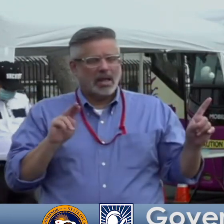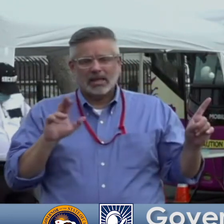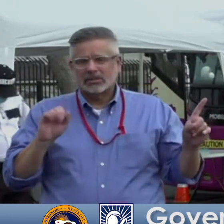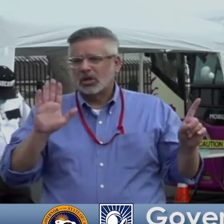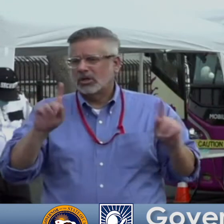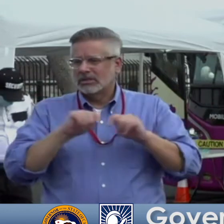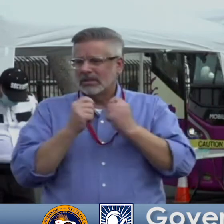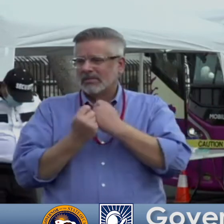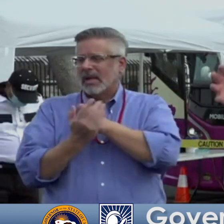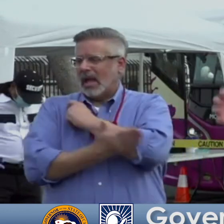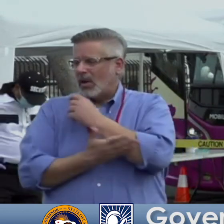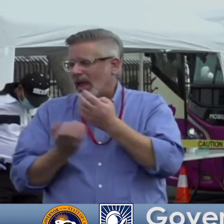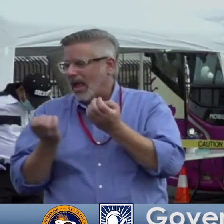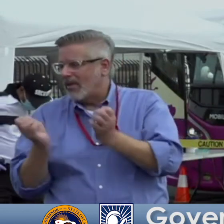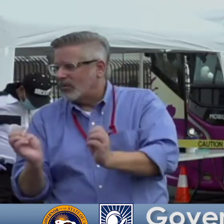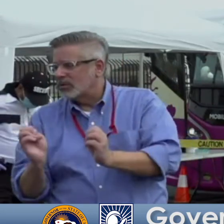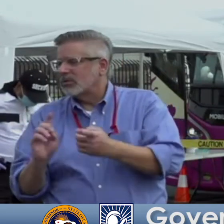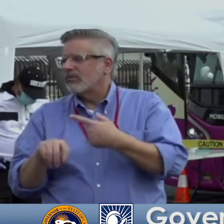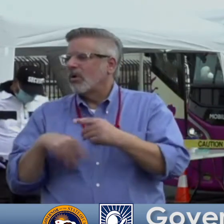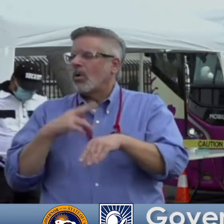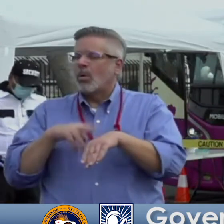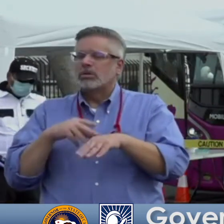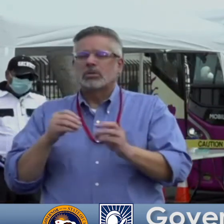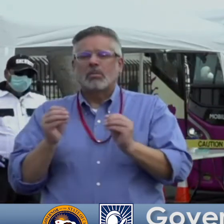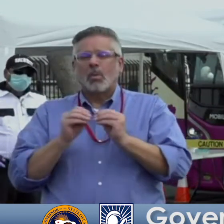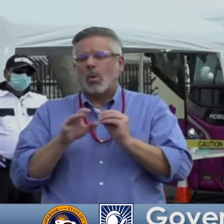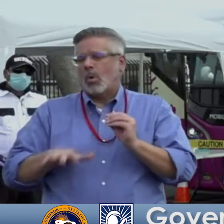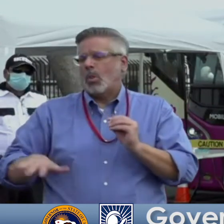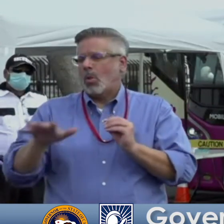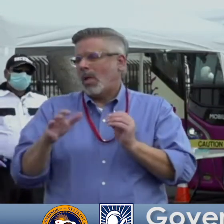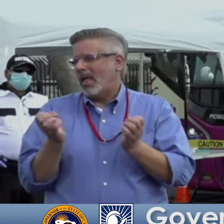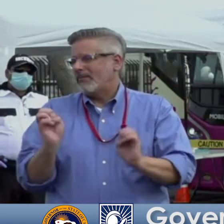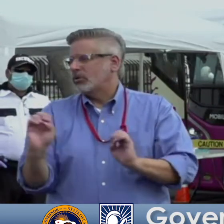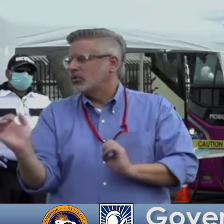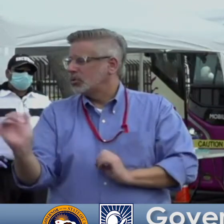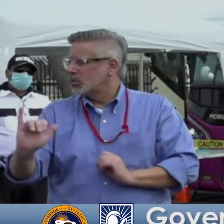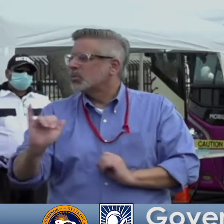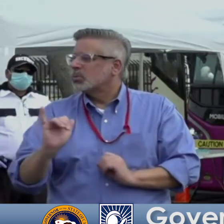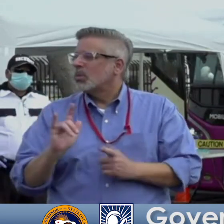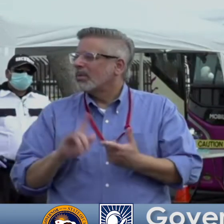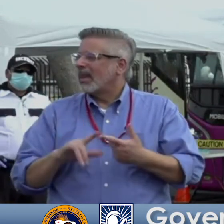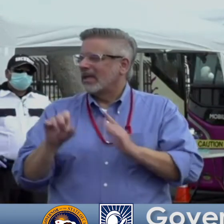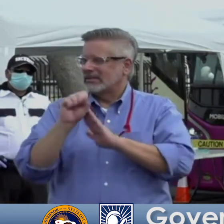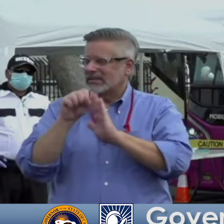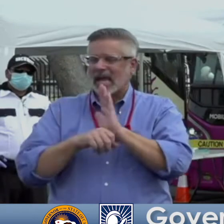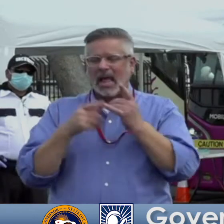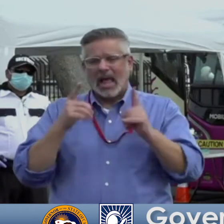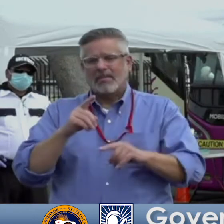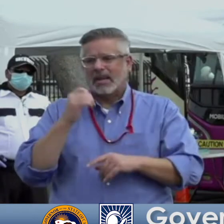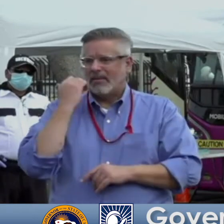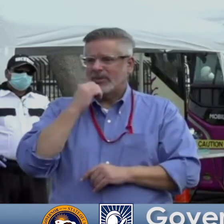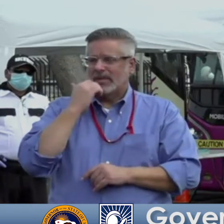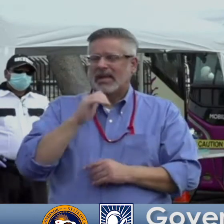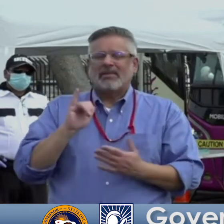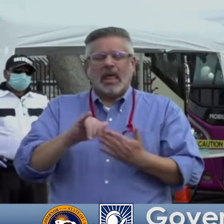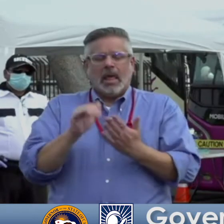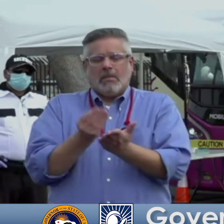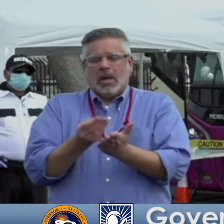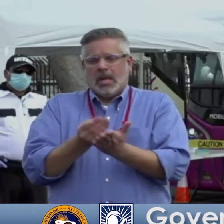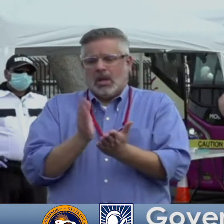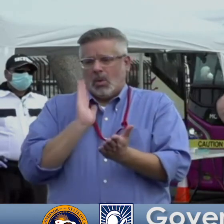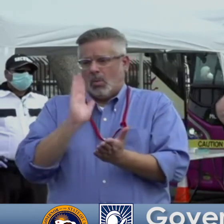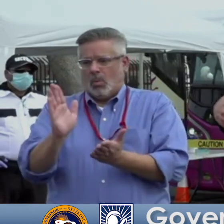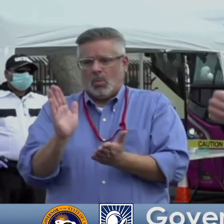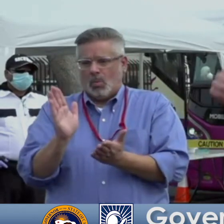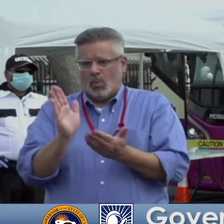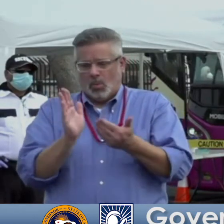have county efforts and, of course, more localized efforts all across the state that happen every single day. And this money will just aid and